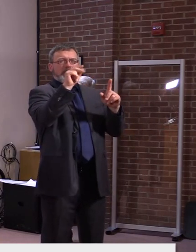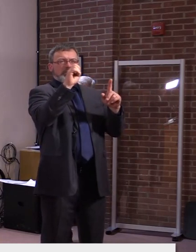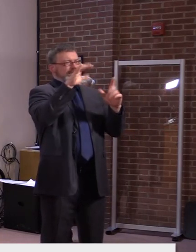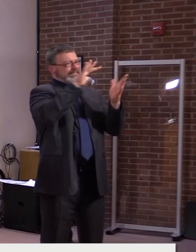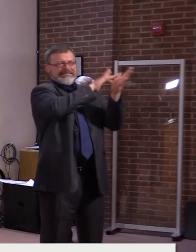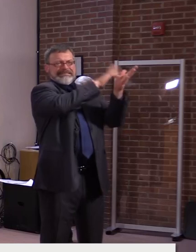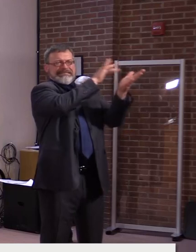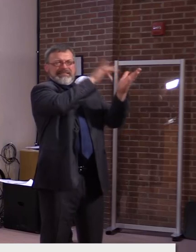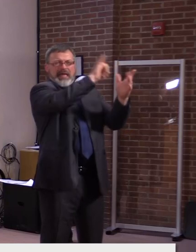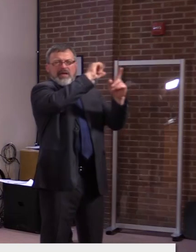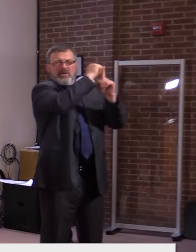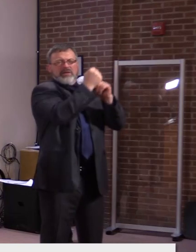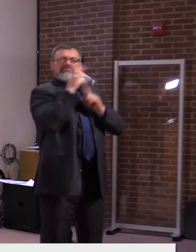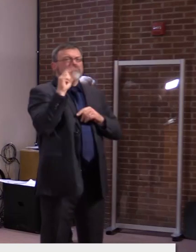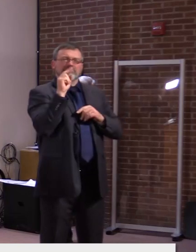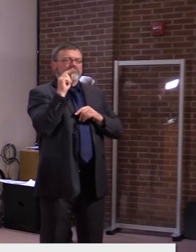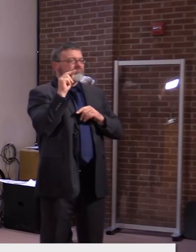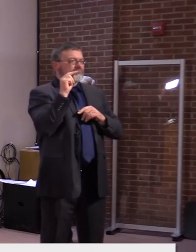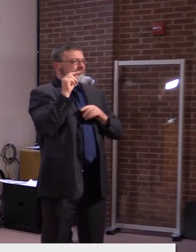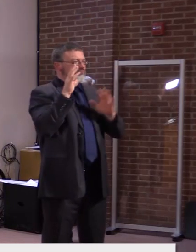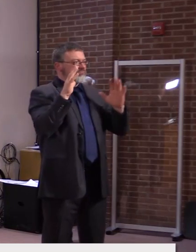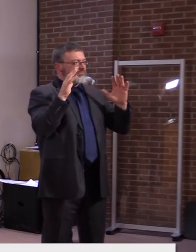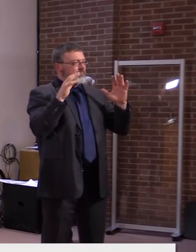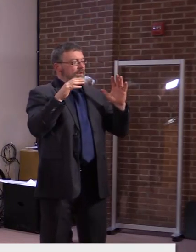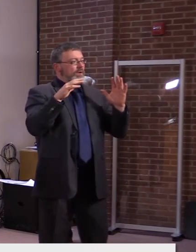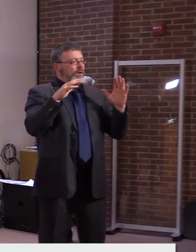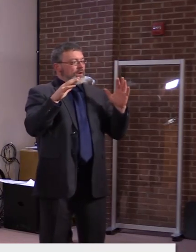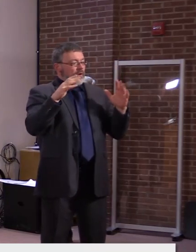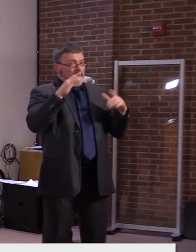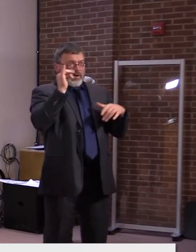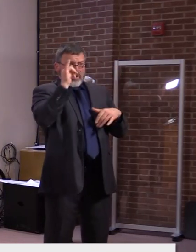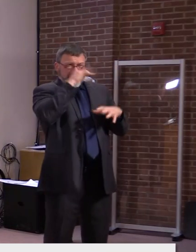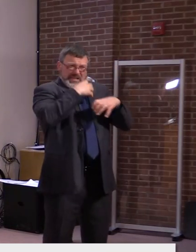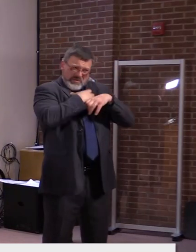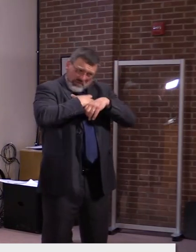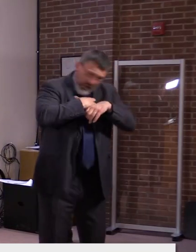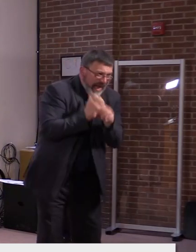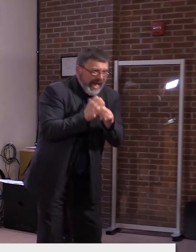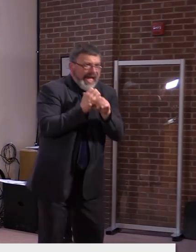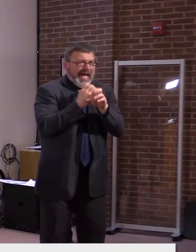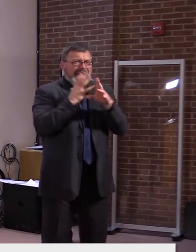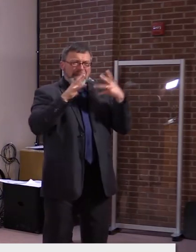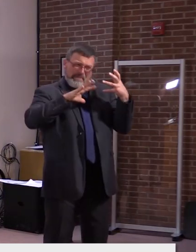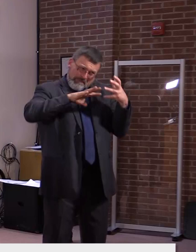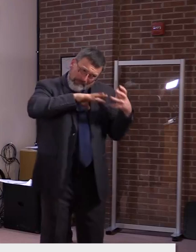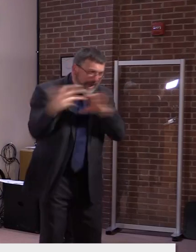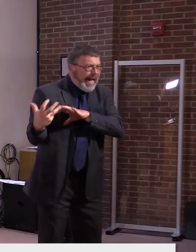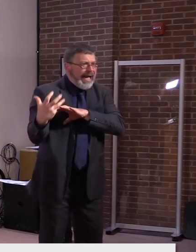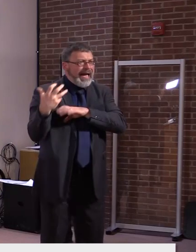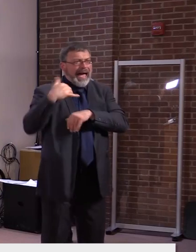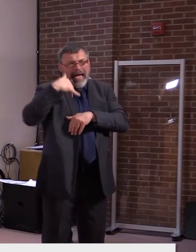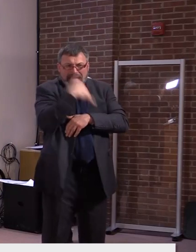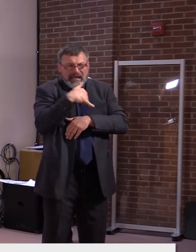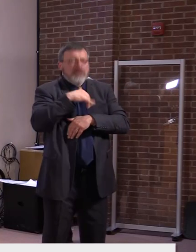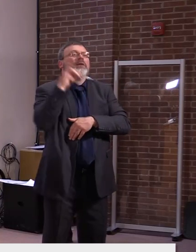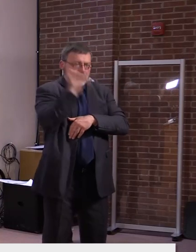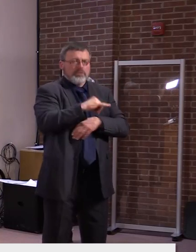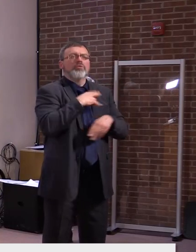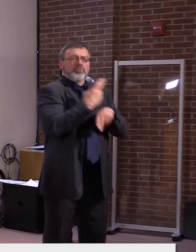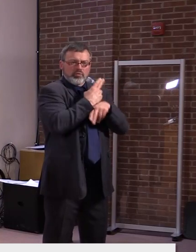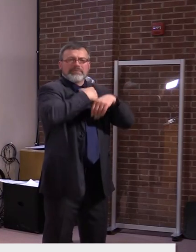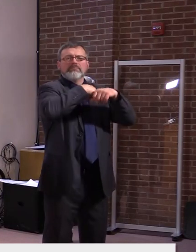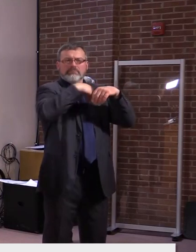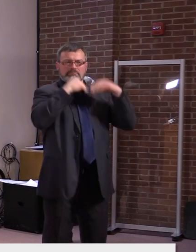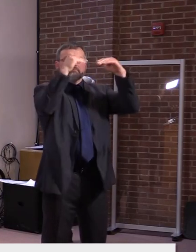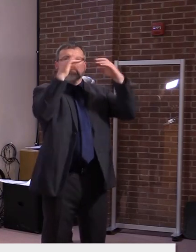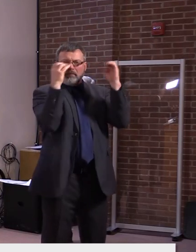of crises that we have, the number of challenges we have. Are we going to have, am I going to